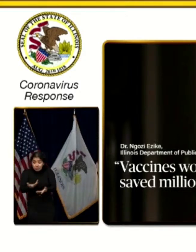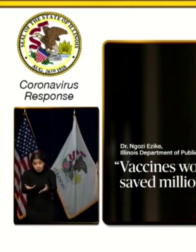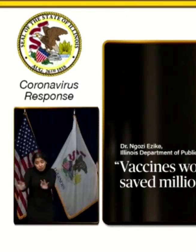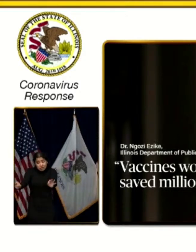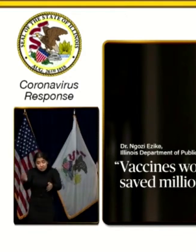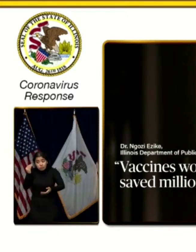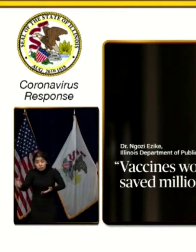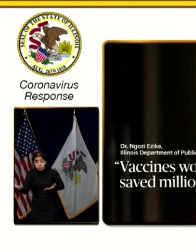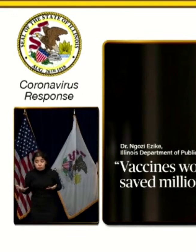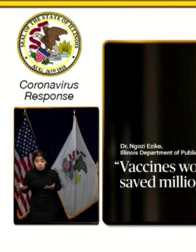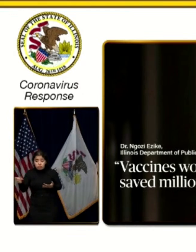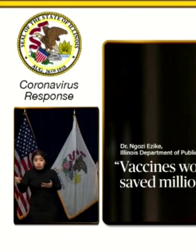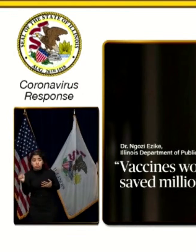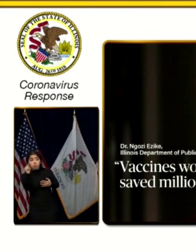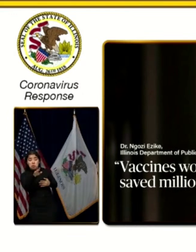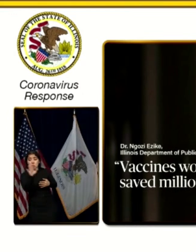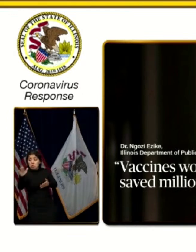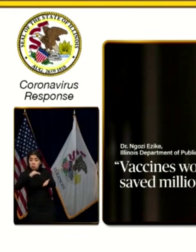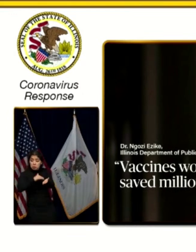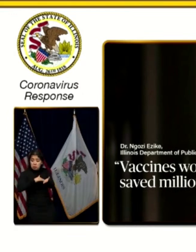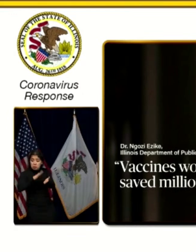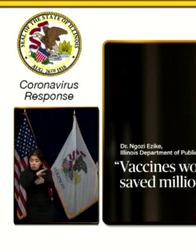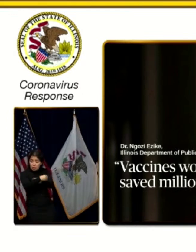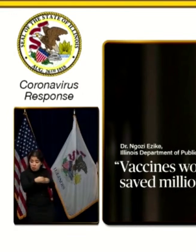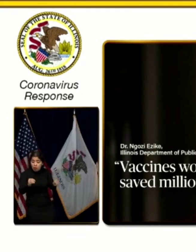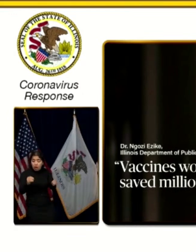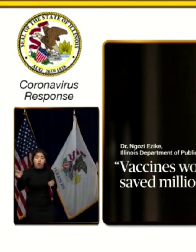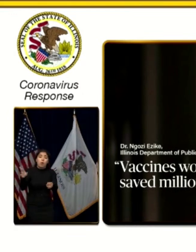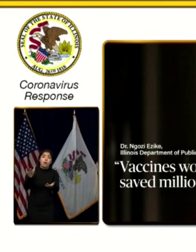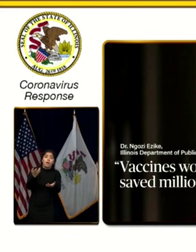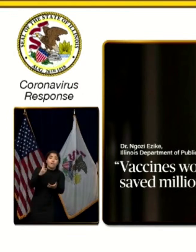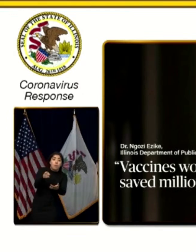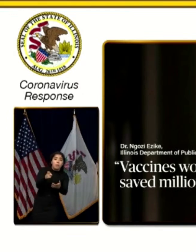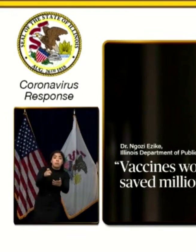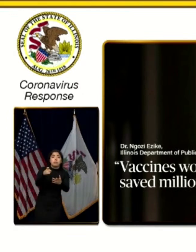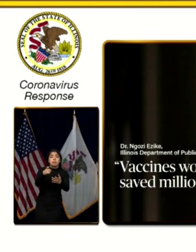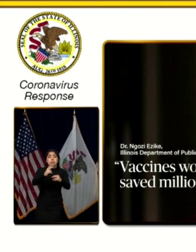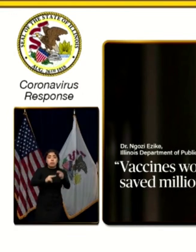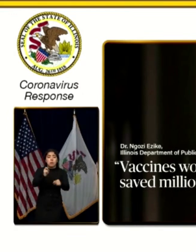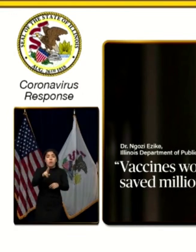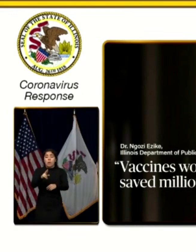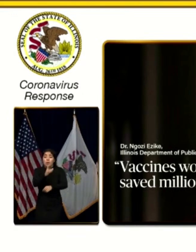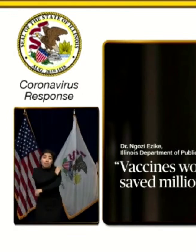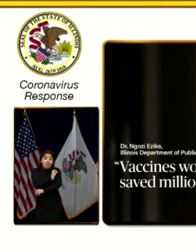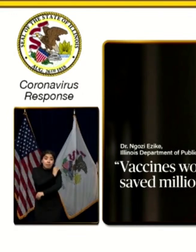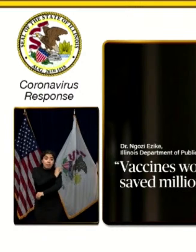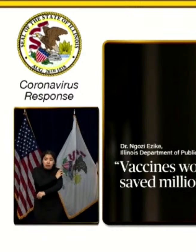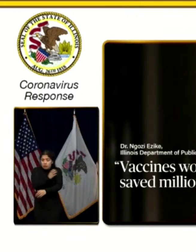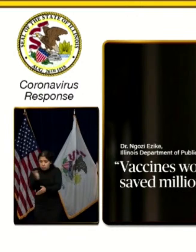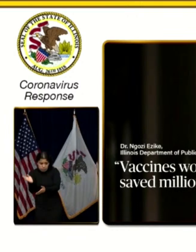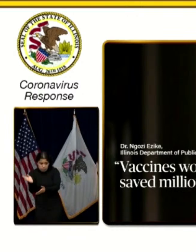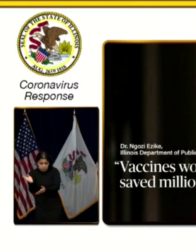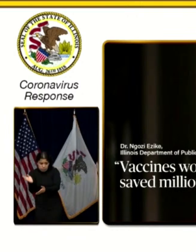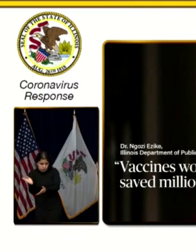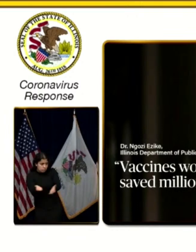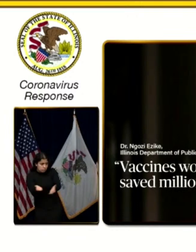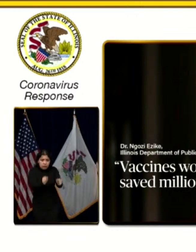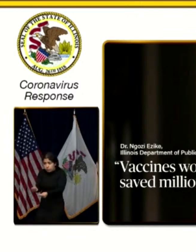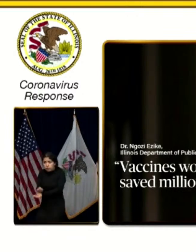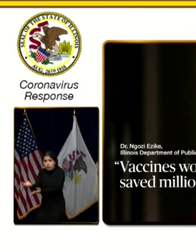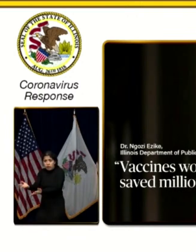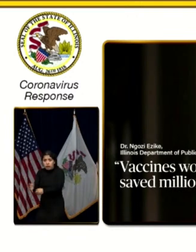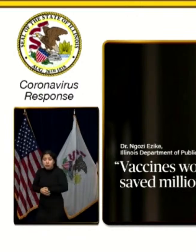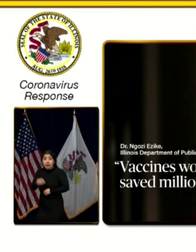them know that they can go to their doctor, to a pharmacy, to a clinic. And if they're homebound, someone can come